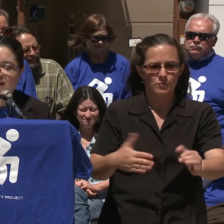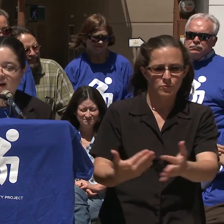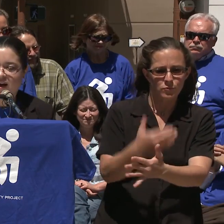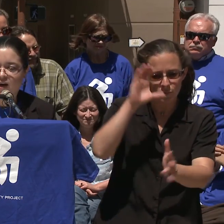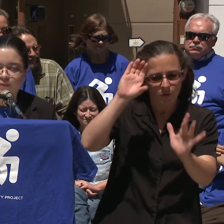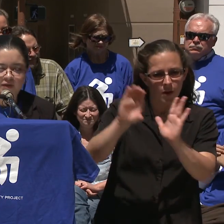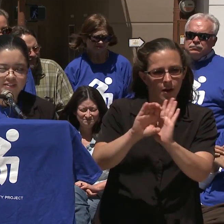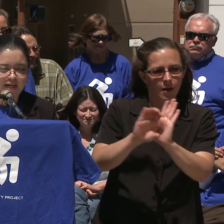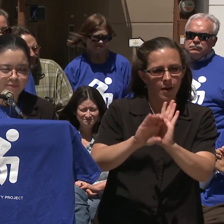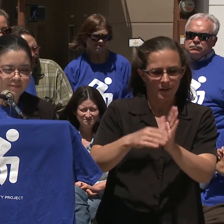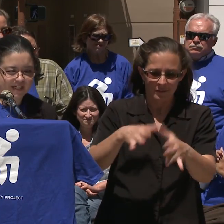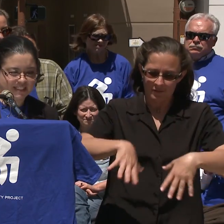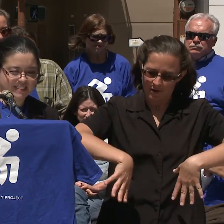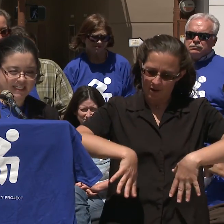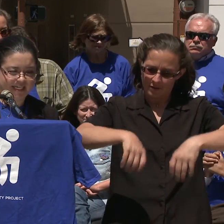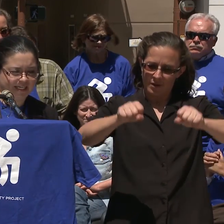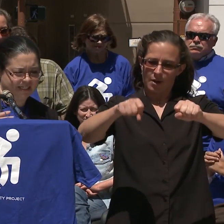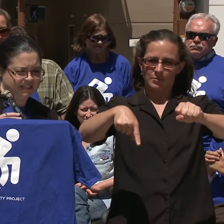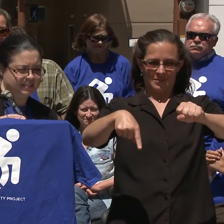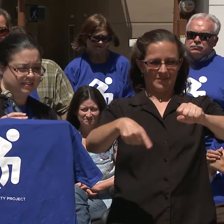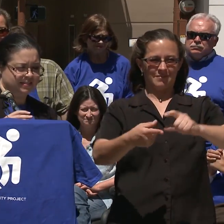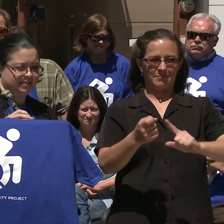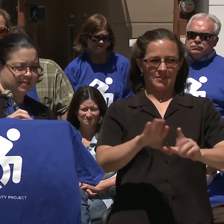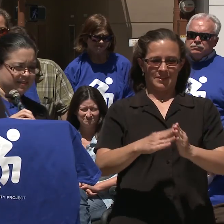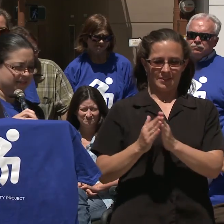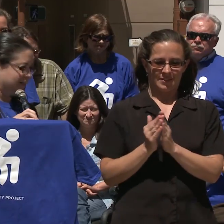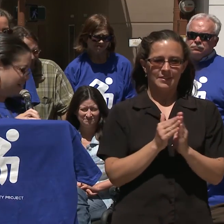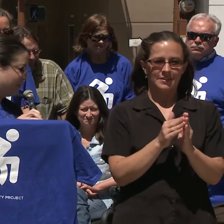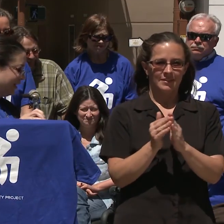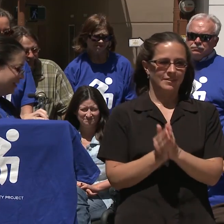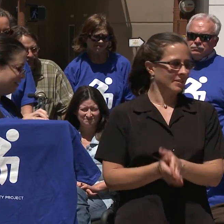icon adopted by the city.